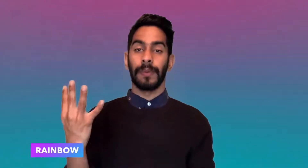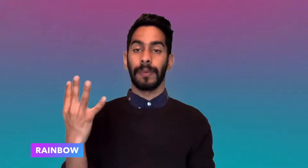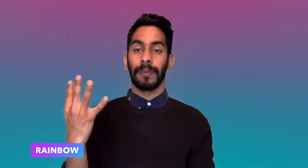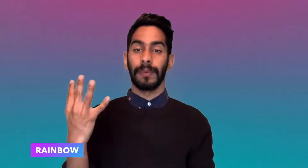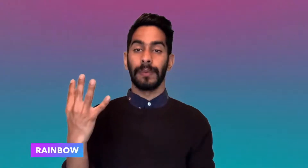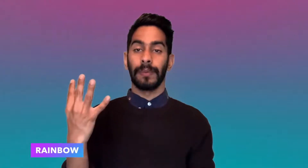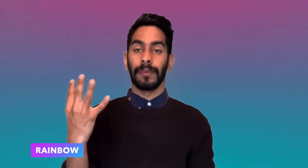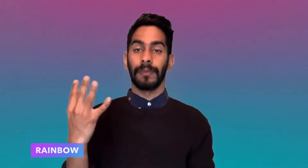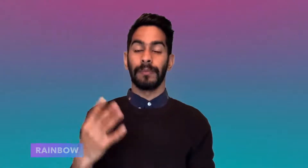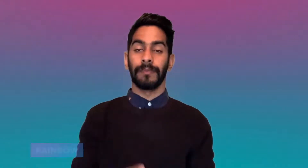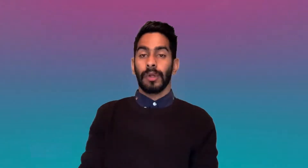Rainbow.